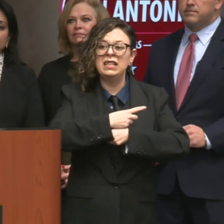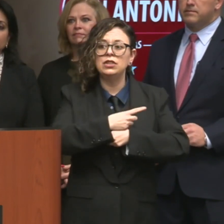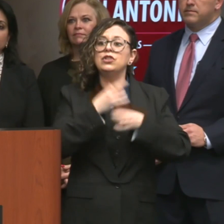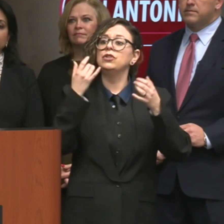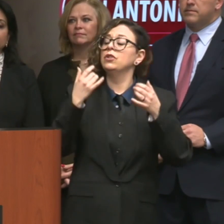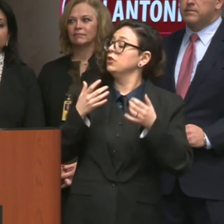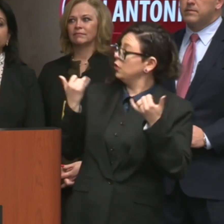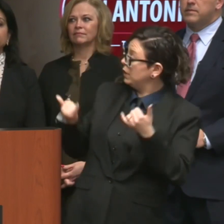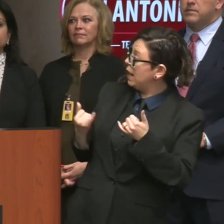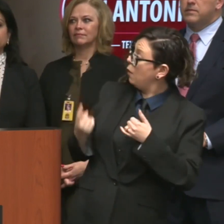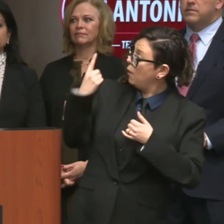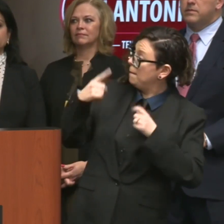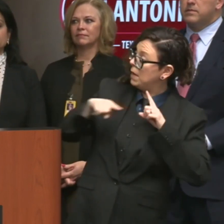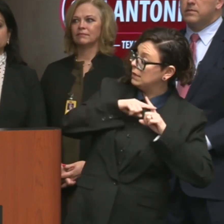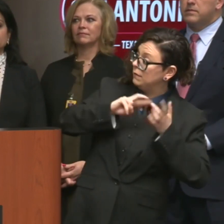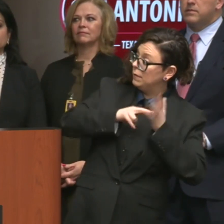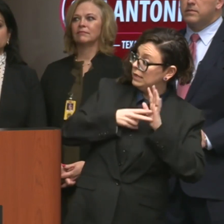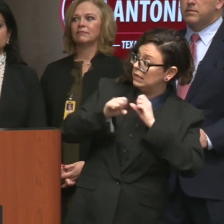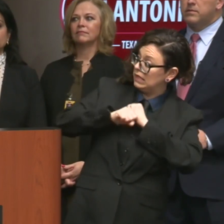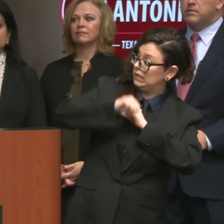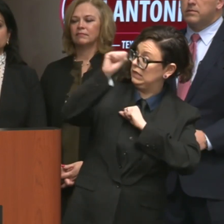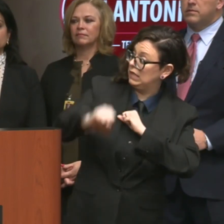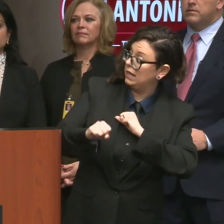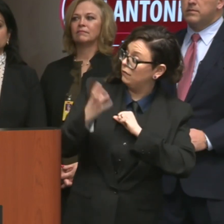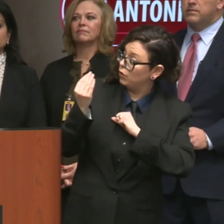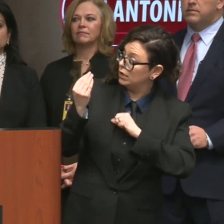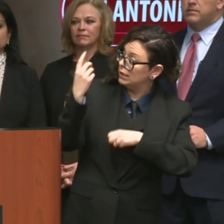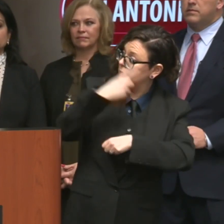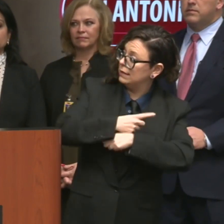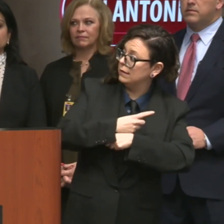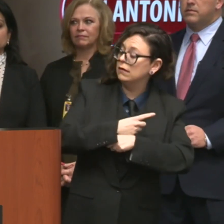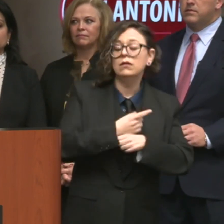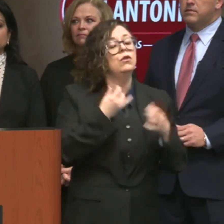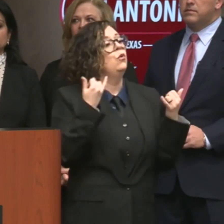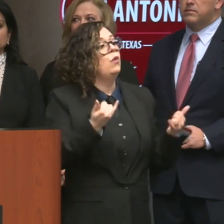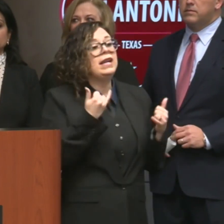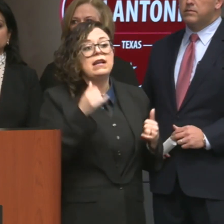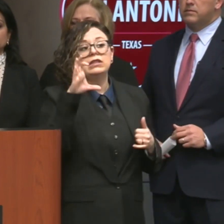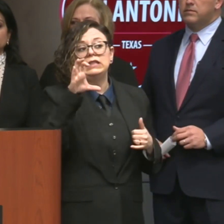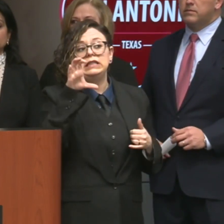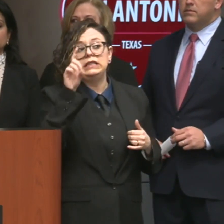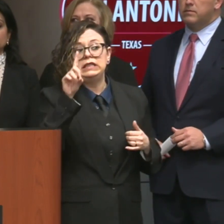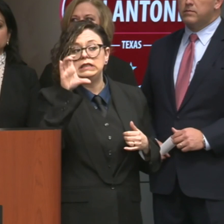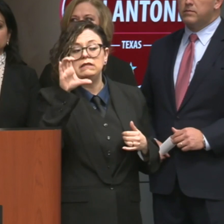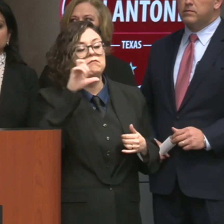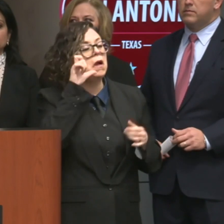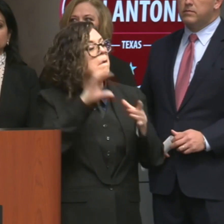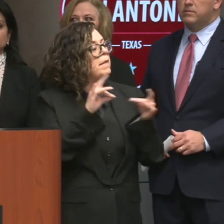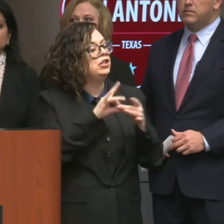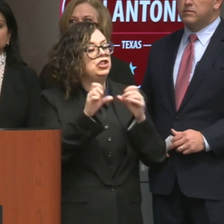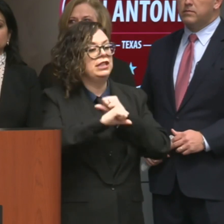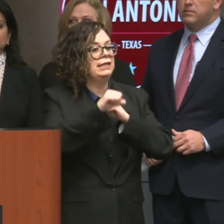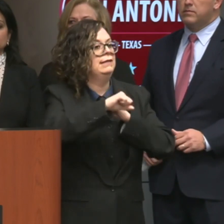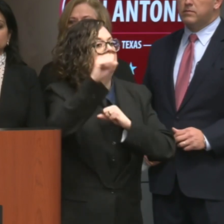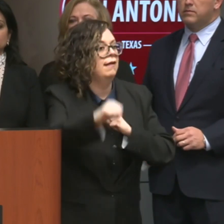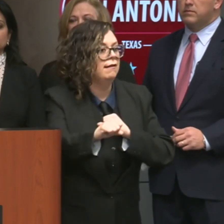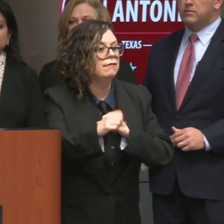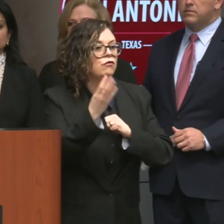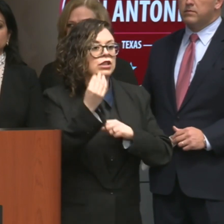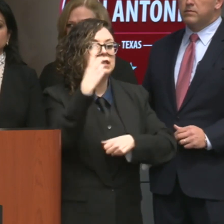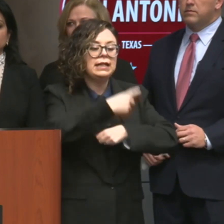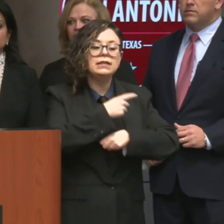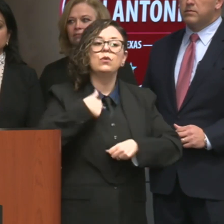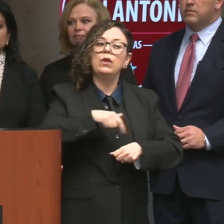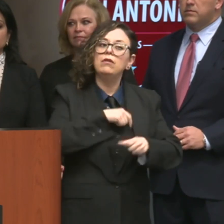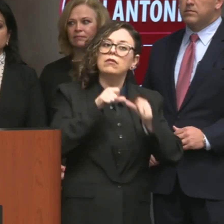quarantine period? So at this time, I don't have any information from CDC saying that we would extend it. We are going to do a very thorough investigation